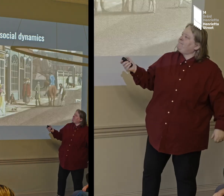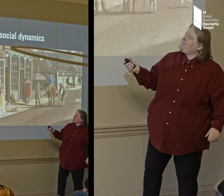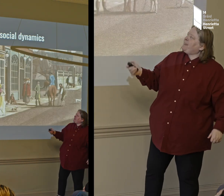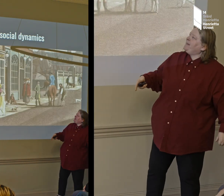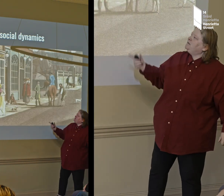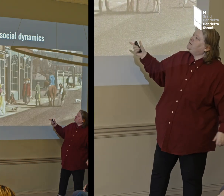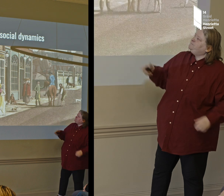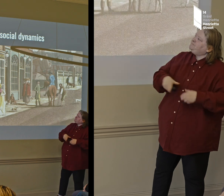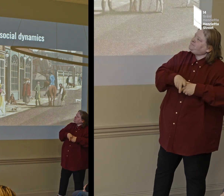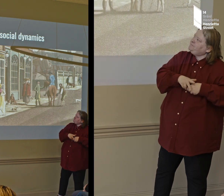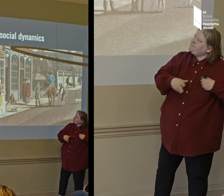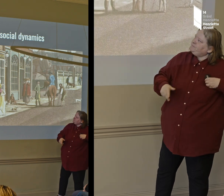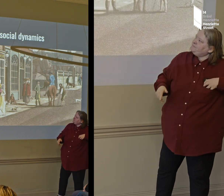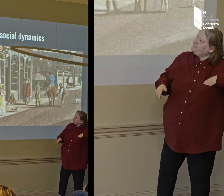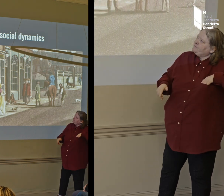Okay.